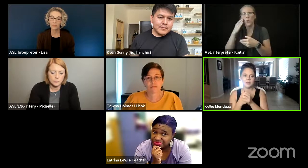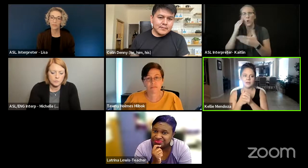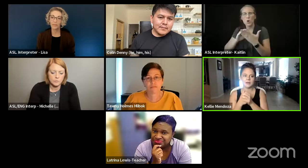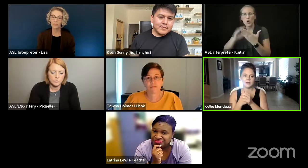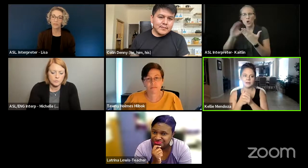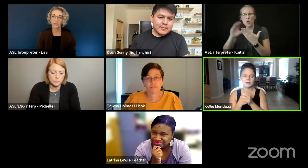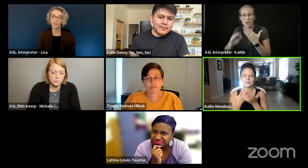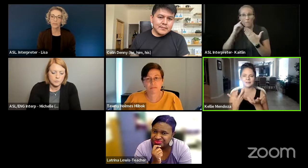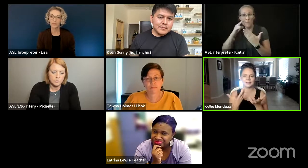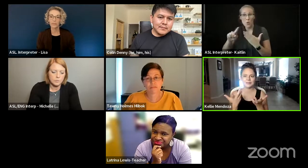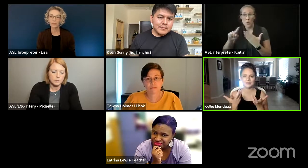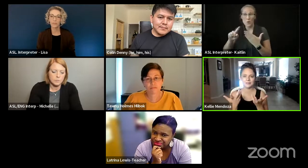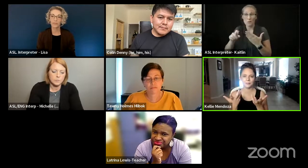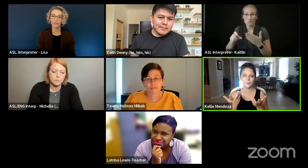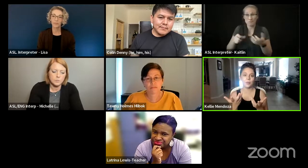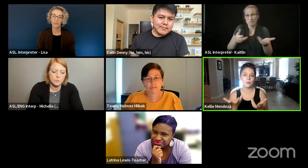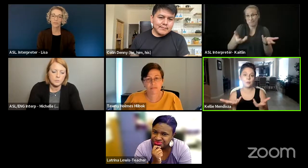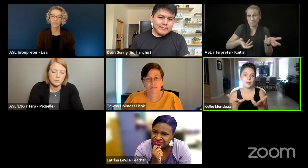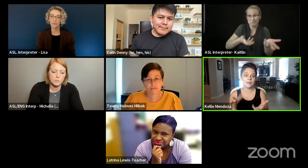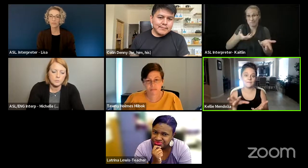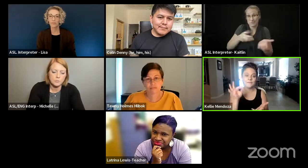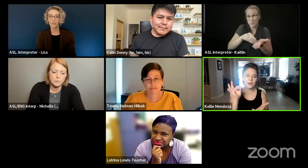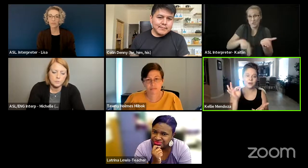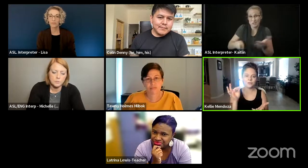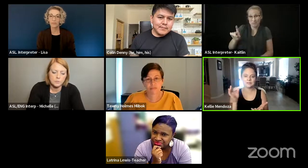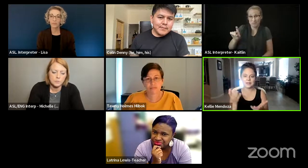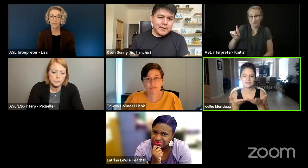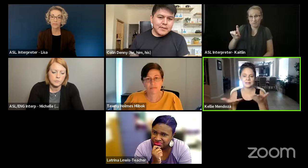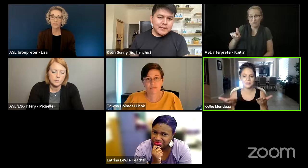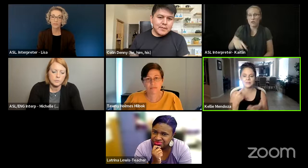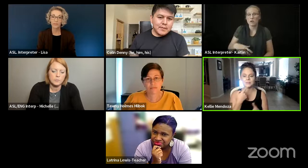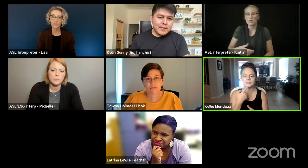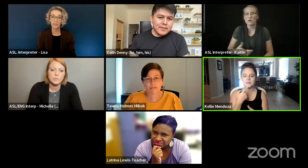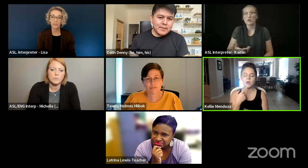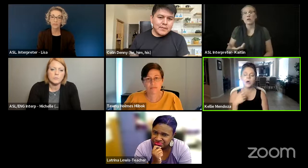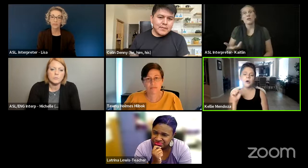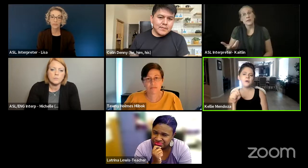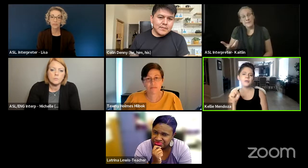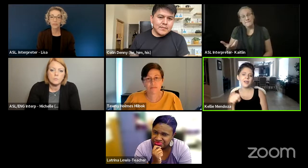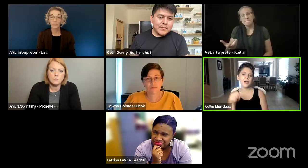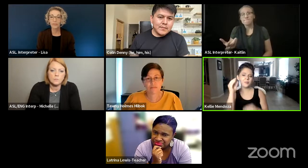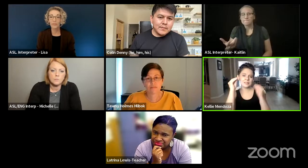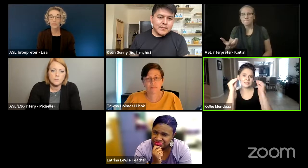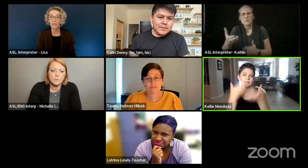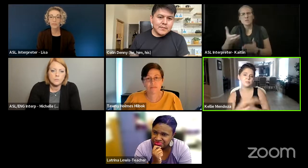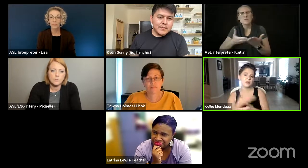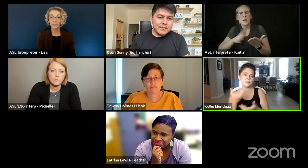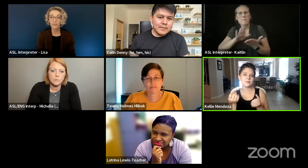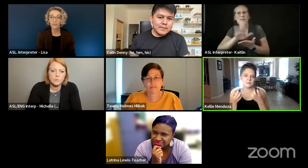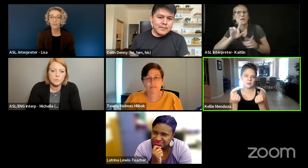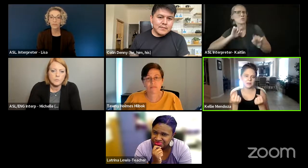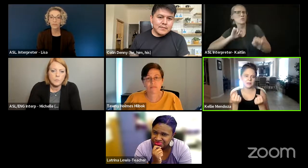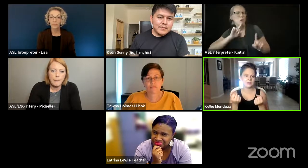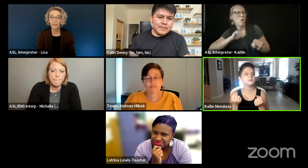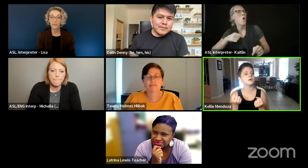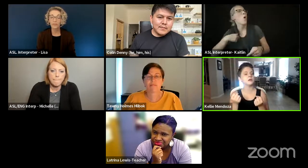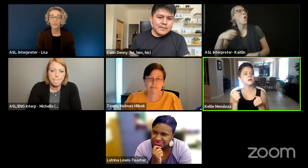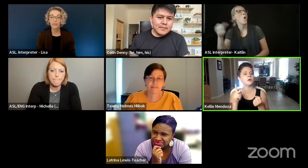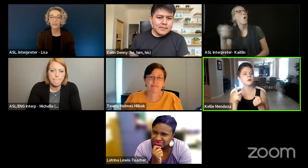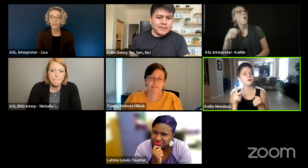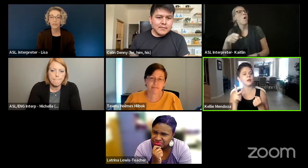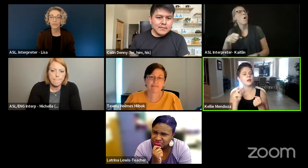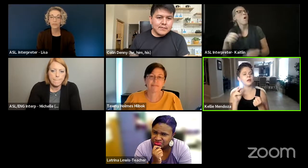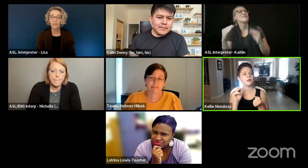curriculum. And what I found was that some of them would said, oh yeah, we teach baby sign. I was